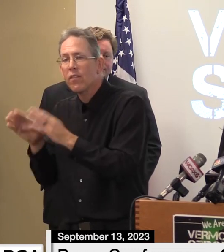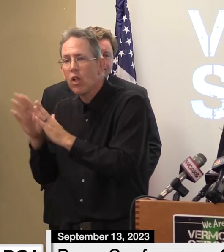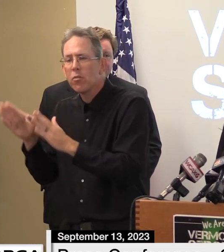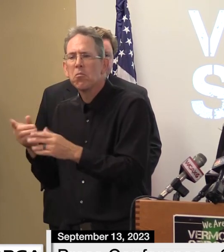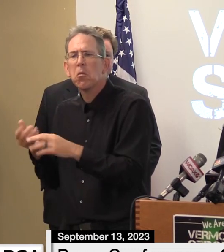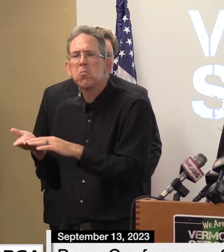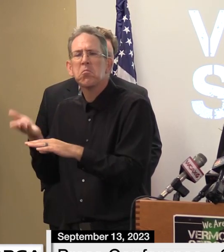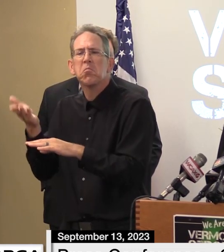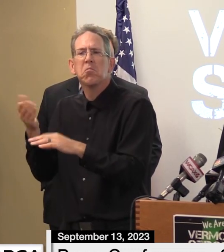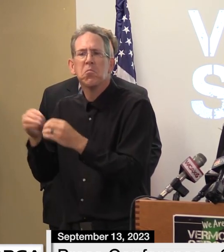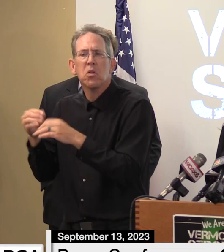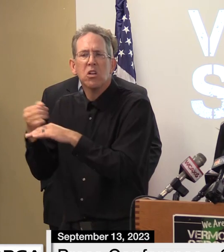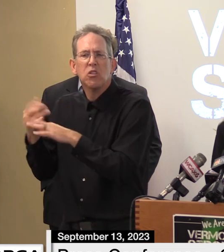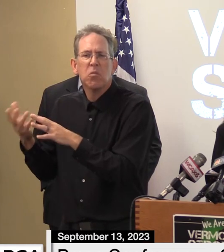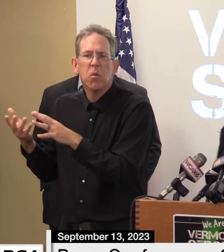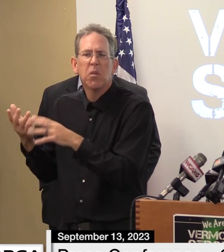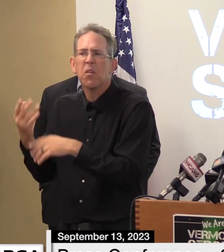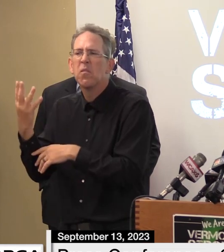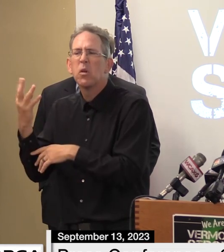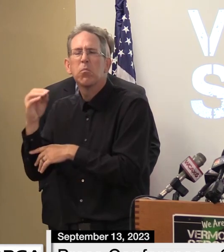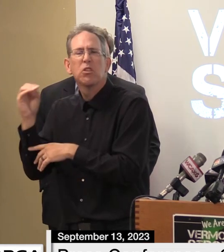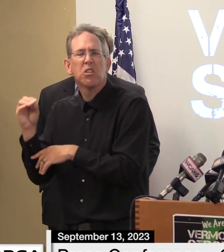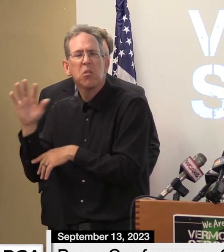below 3-4%, though.